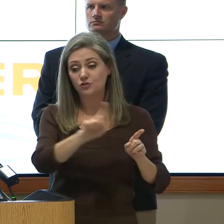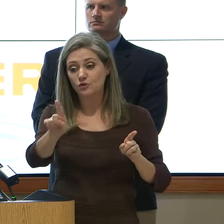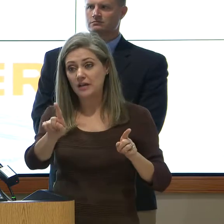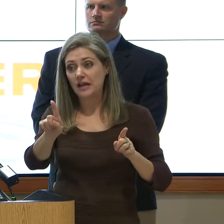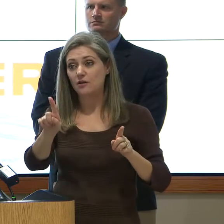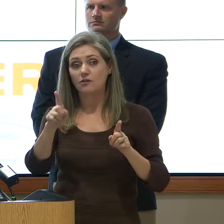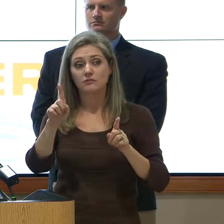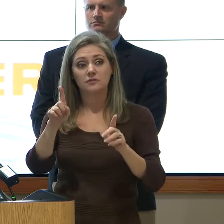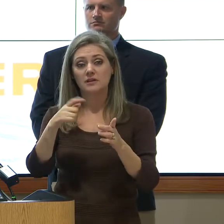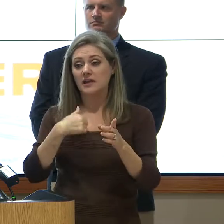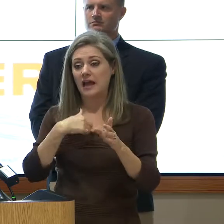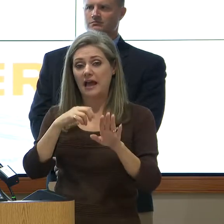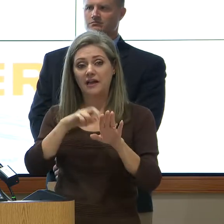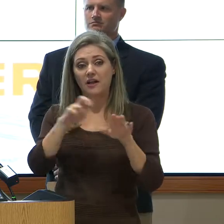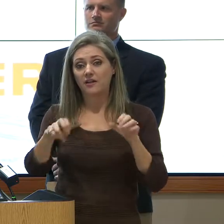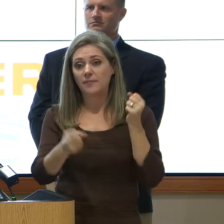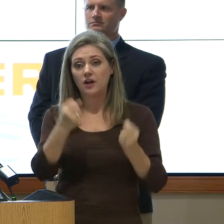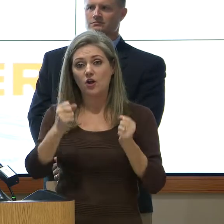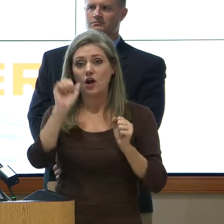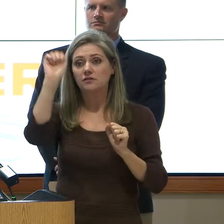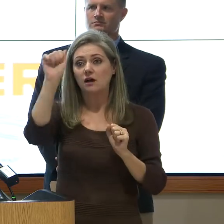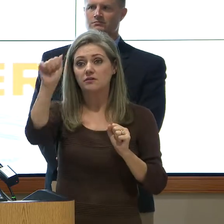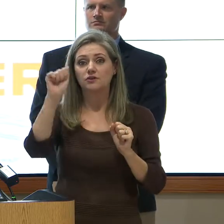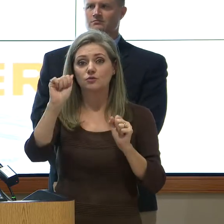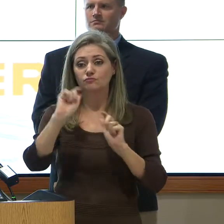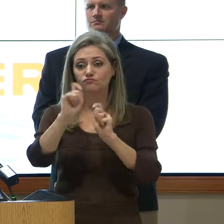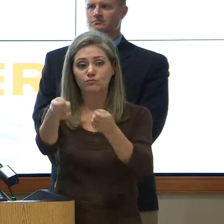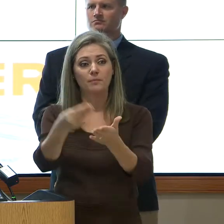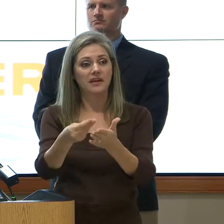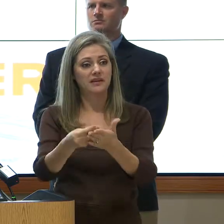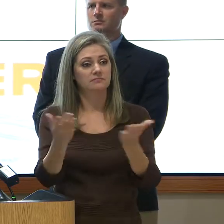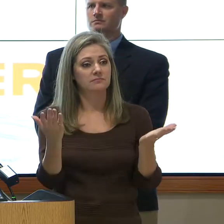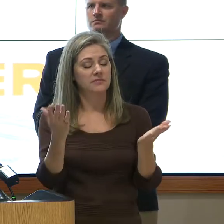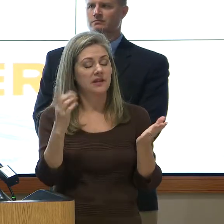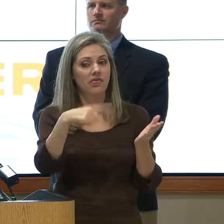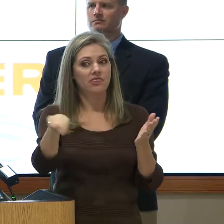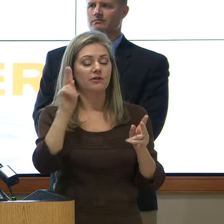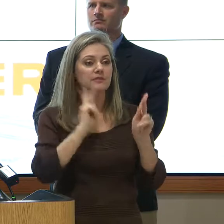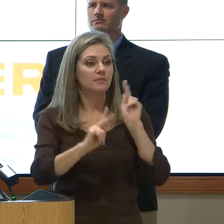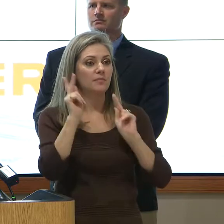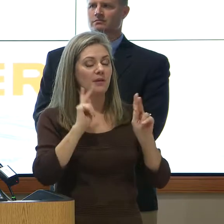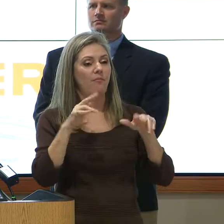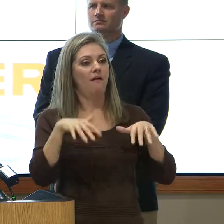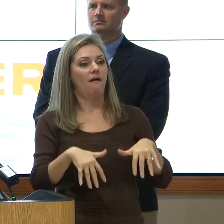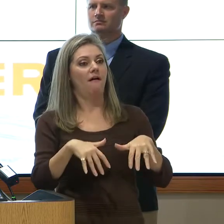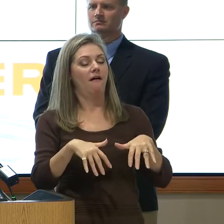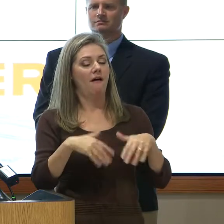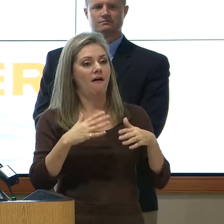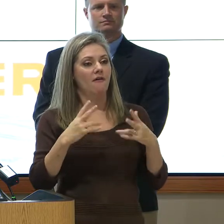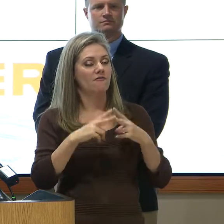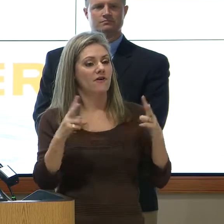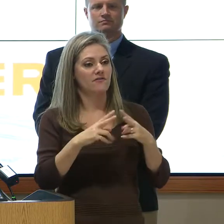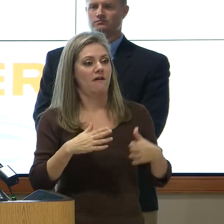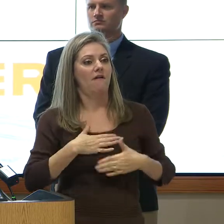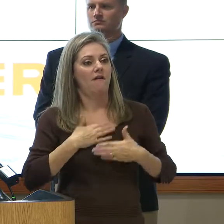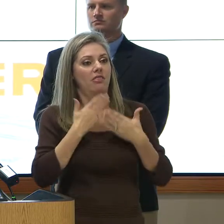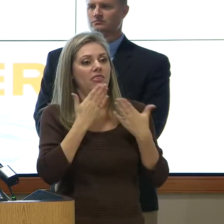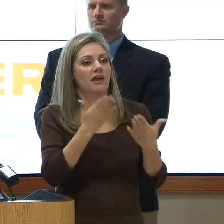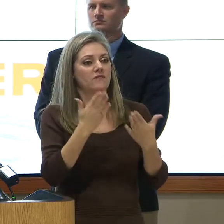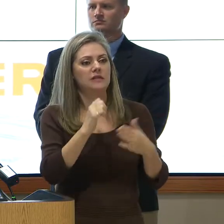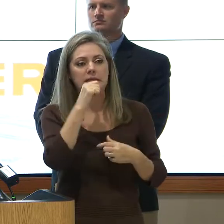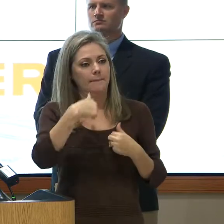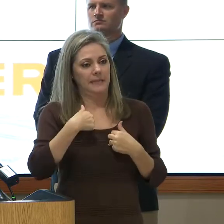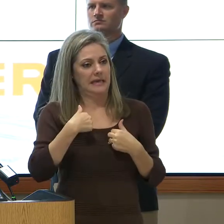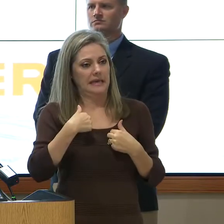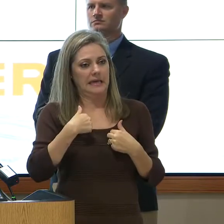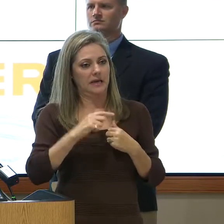and I knocked and I gave money away. And those people were unbelievably grateful. And it's not me. It's